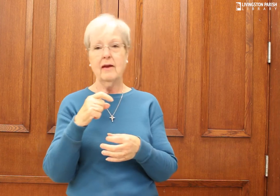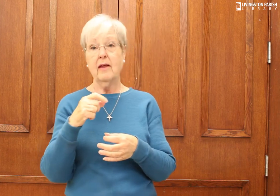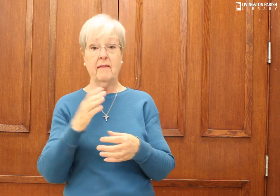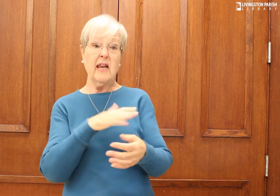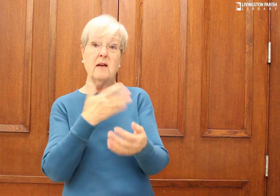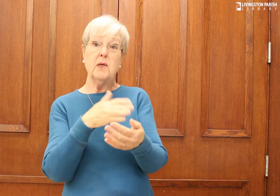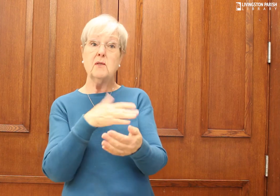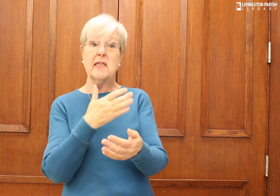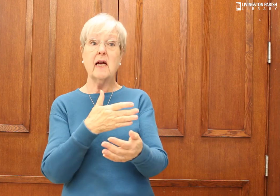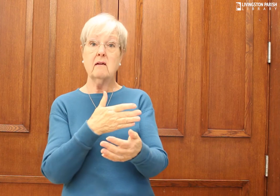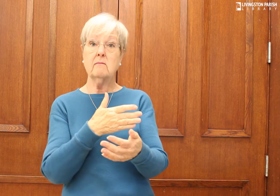They like music.